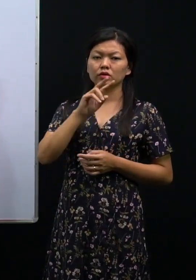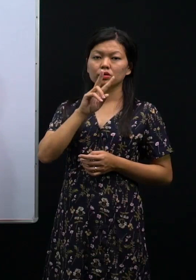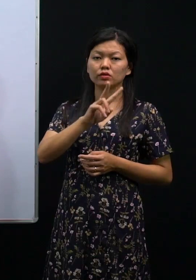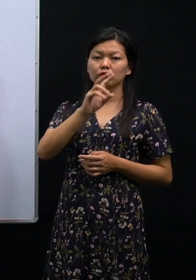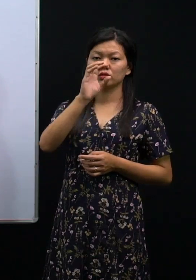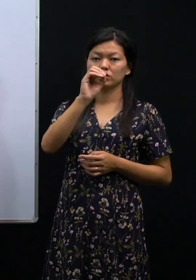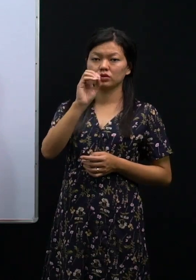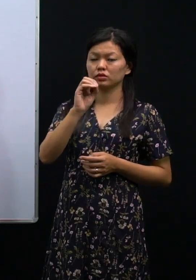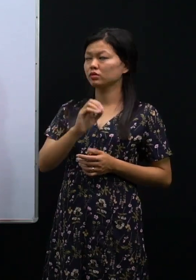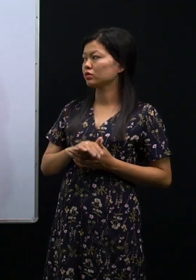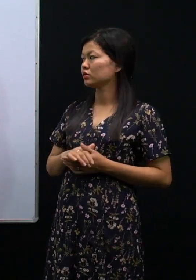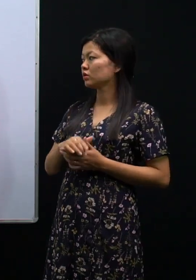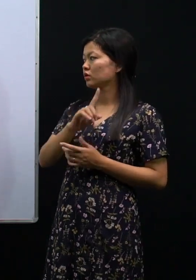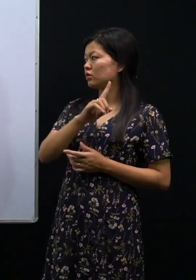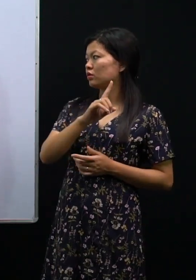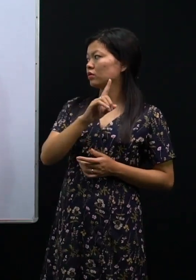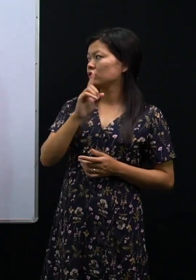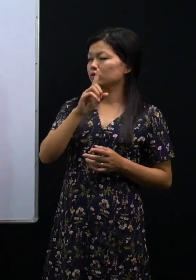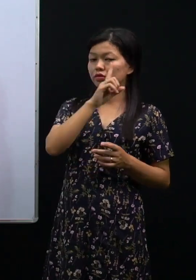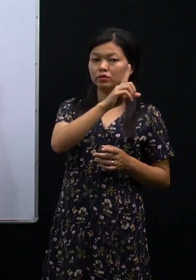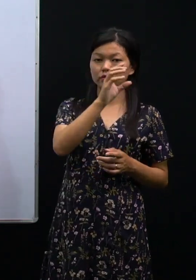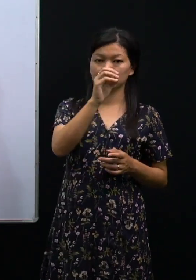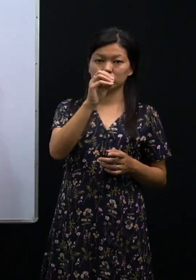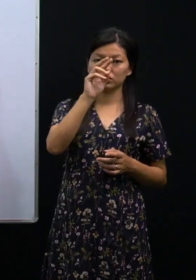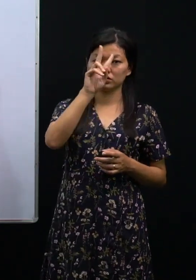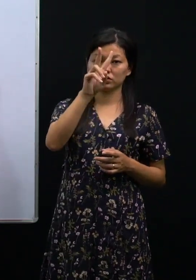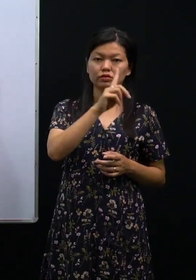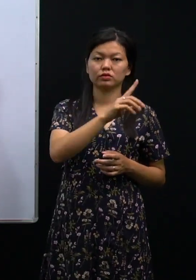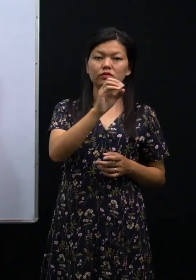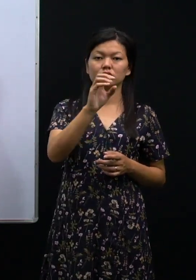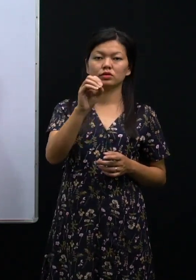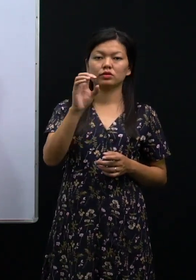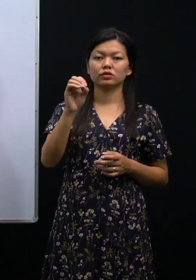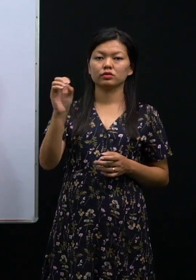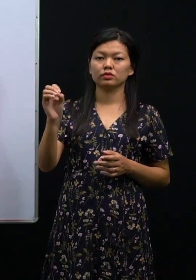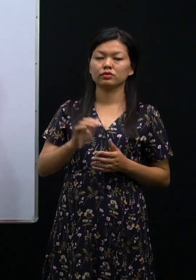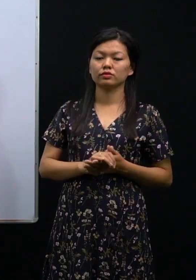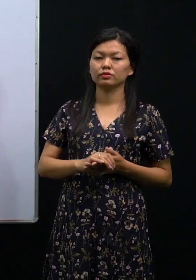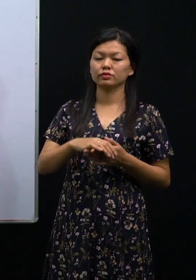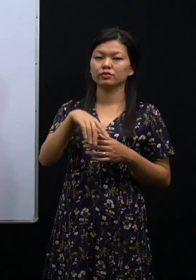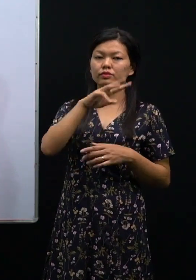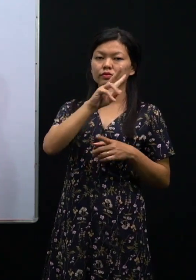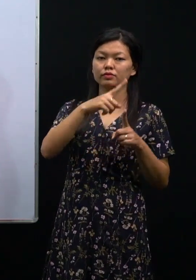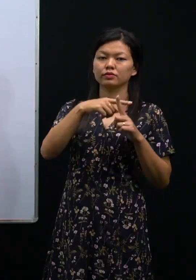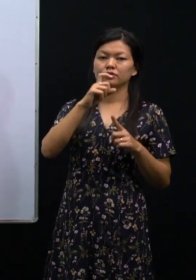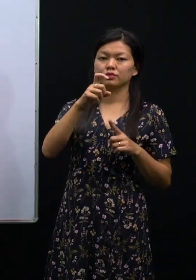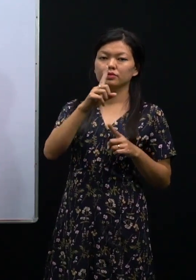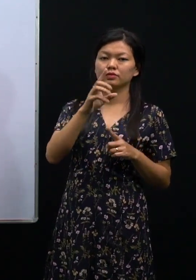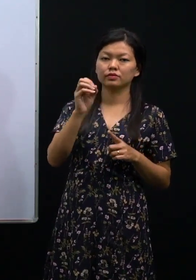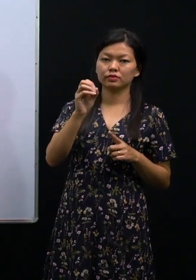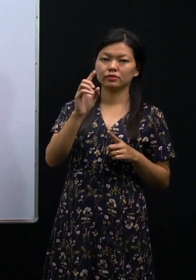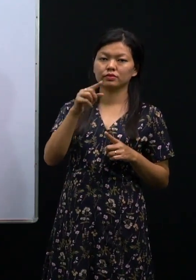4 0 comes. Are you clear? Then 3 plus 7 how much? Is 10